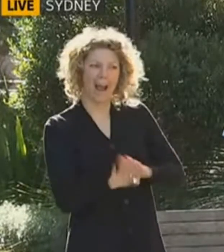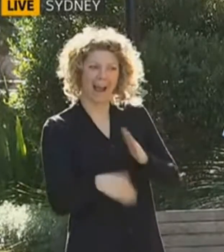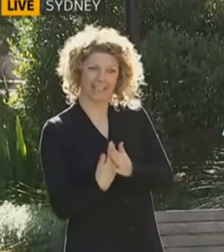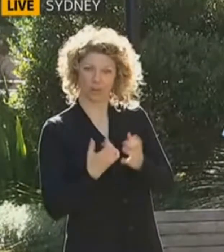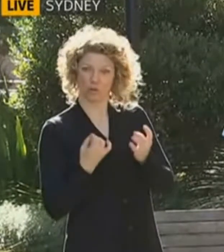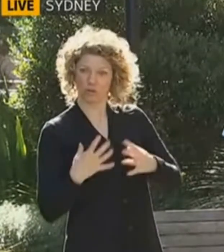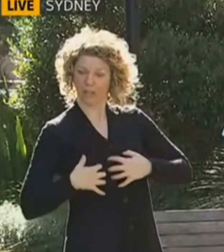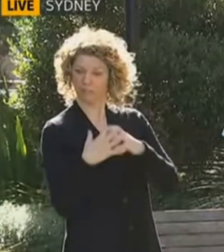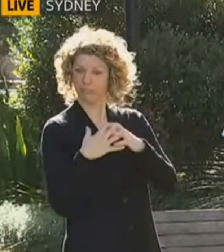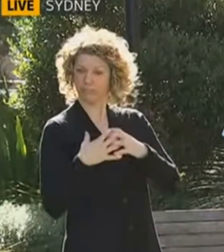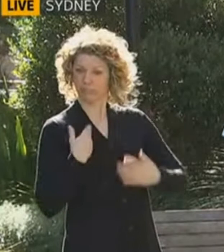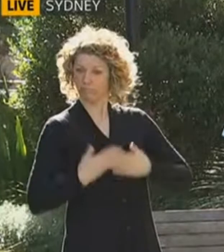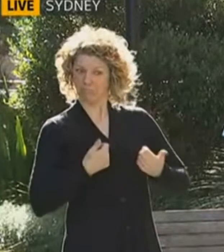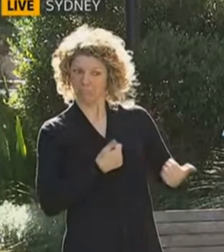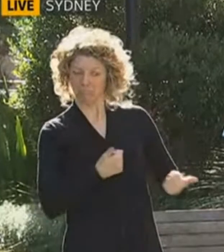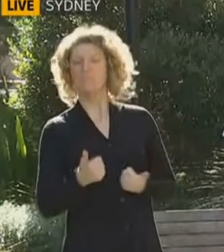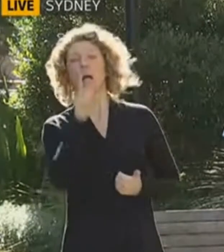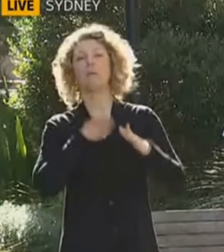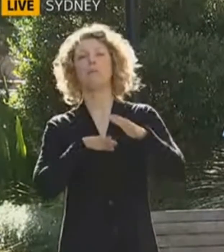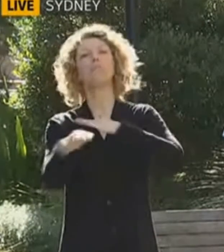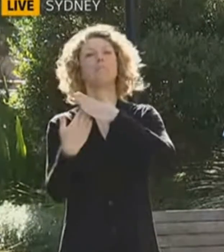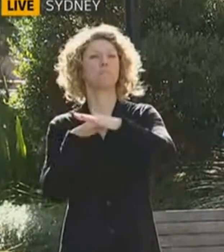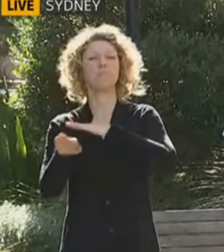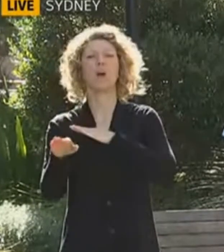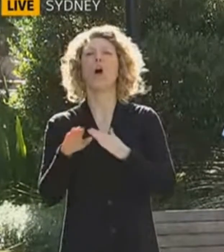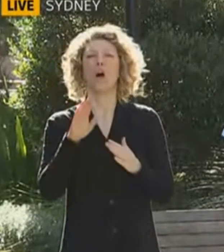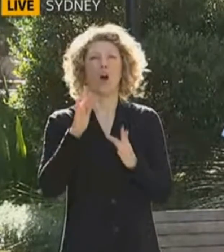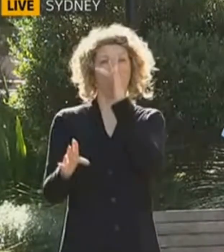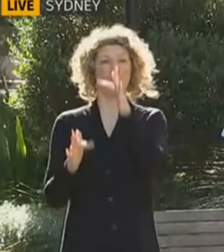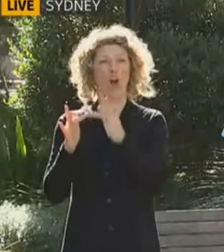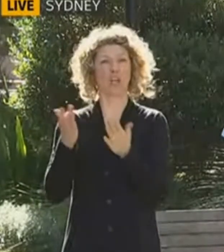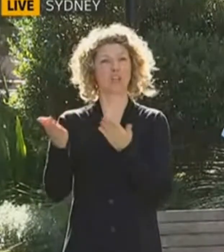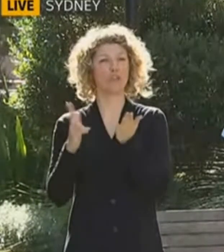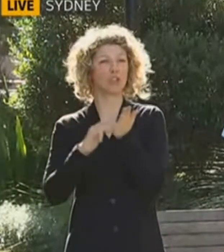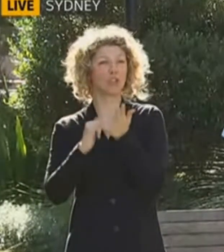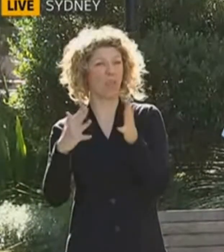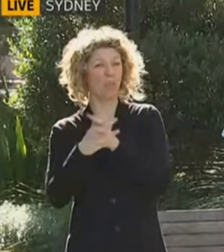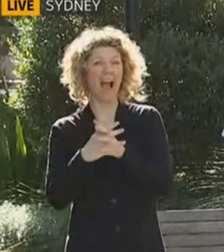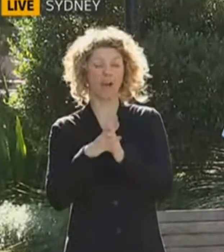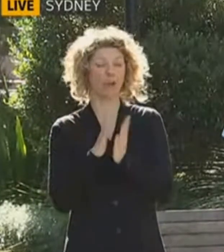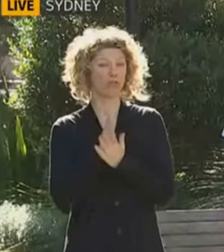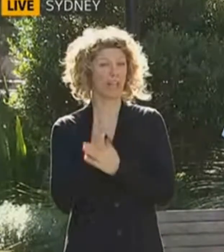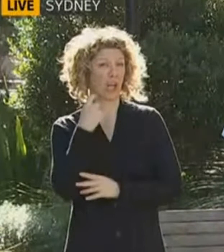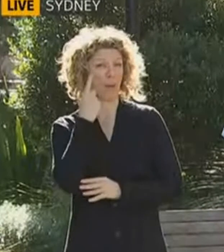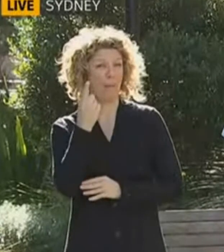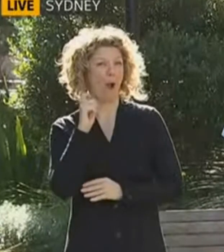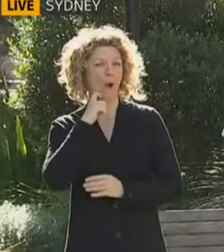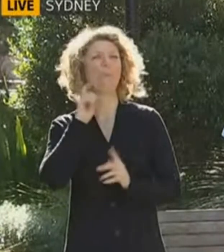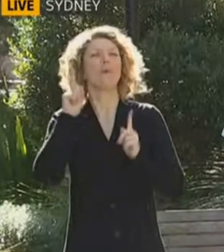up and running. Service New South Wales anticipates that might be available from tomorrow. We've already actually put them on notice from yesterday